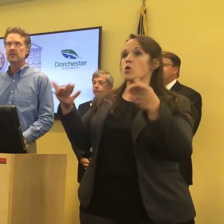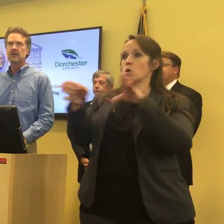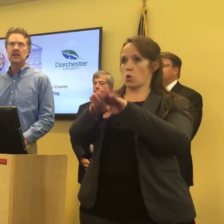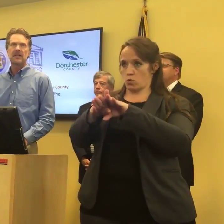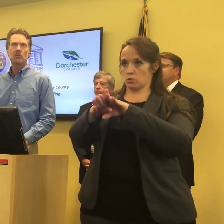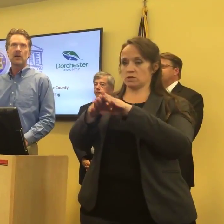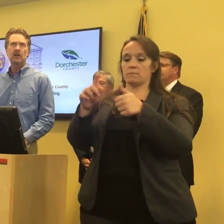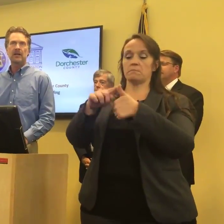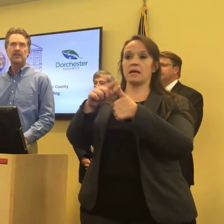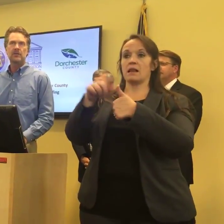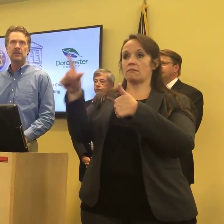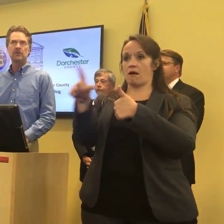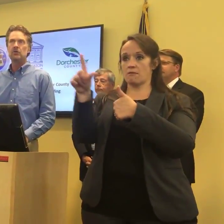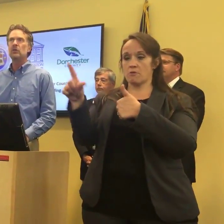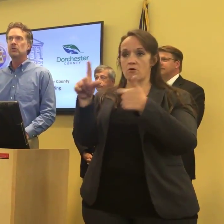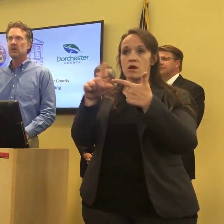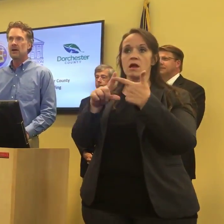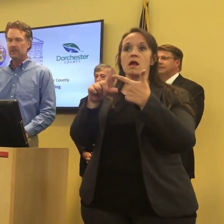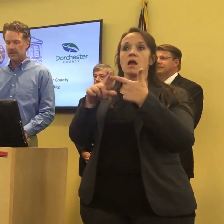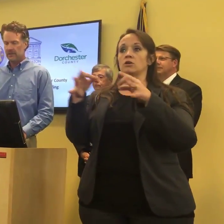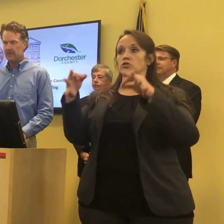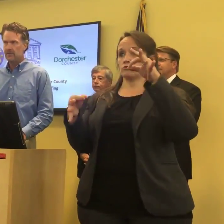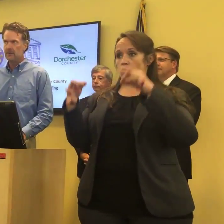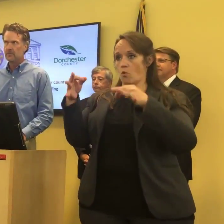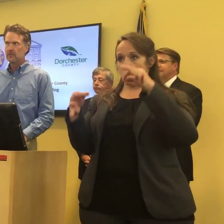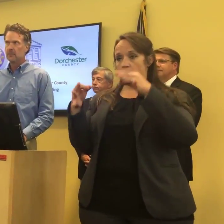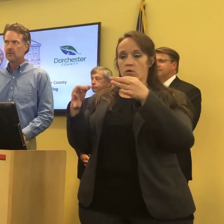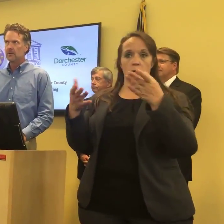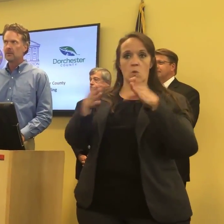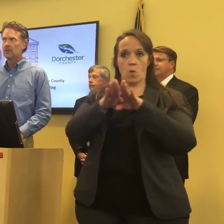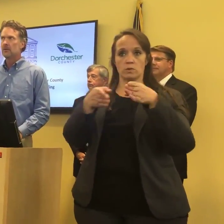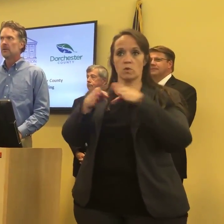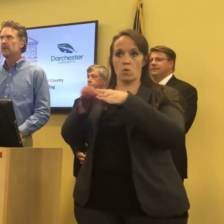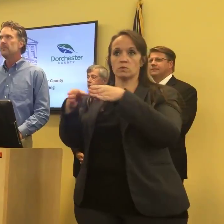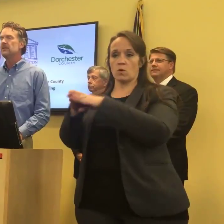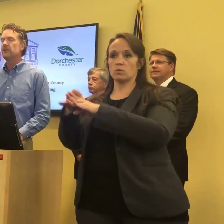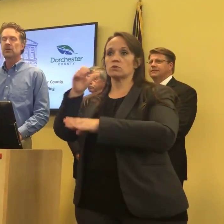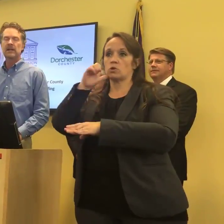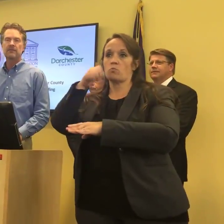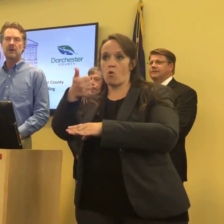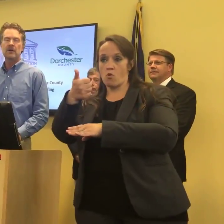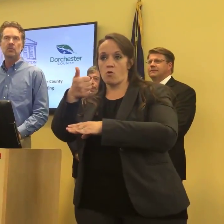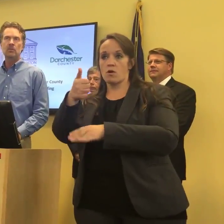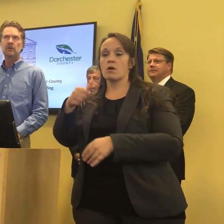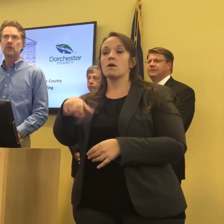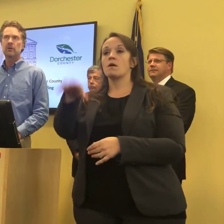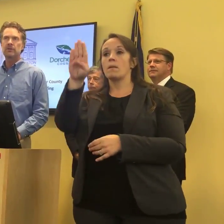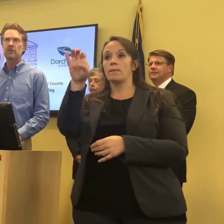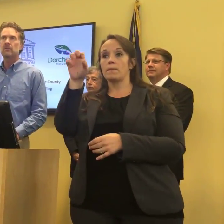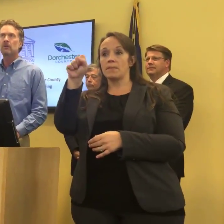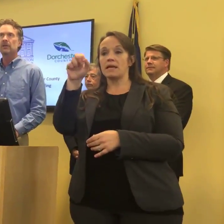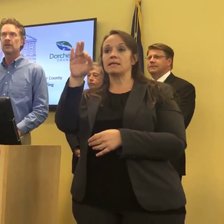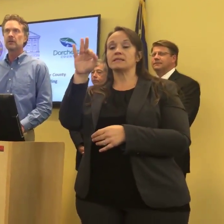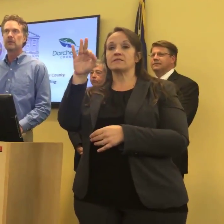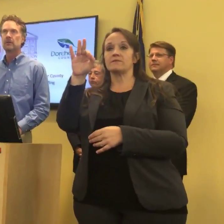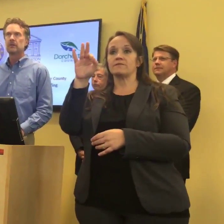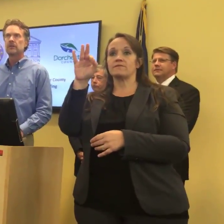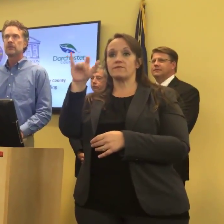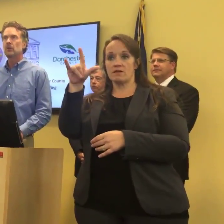libraries as well as the judicial complex. The Beesfield Land Ferry will be closed to the